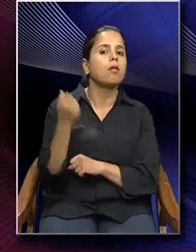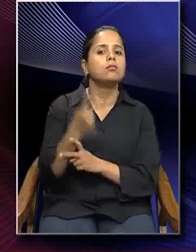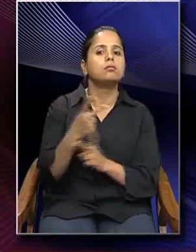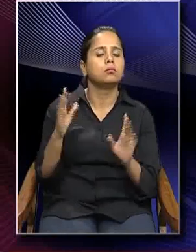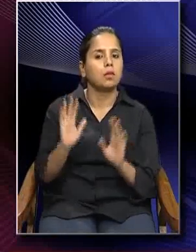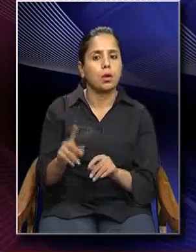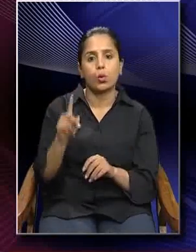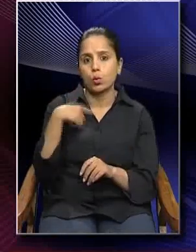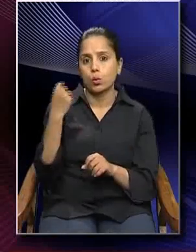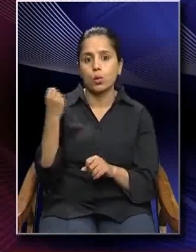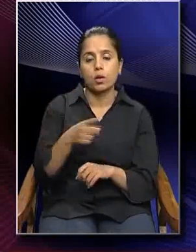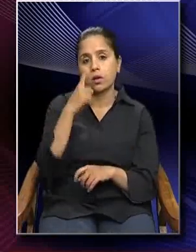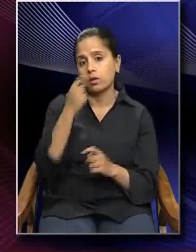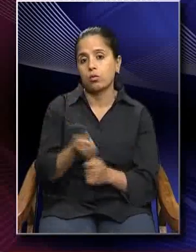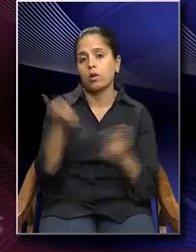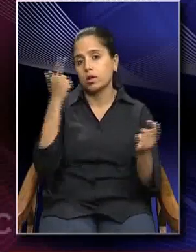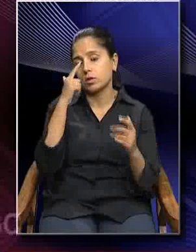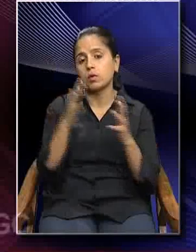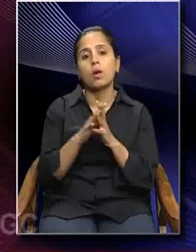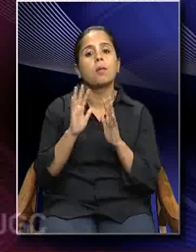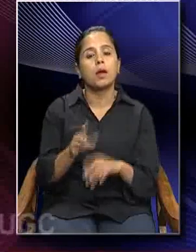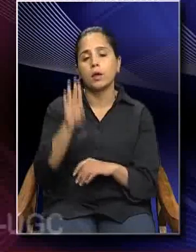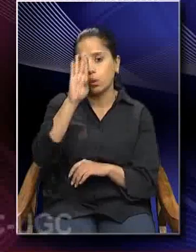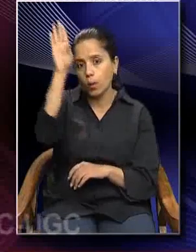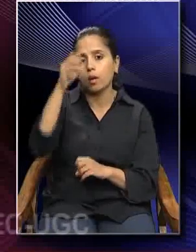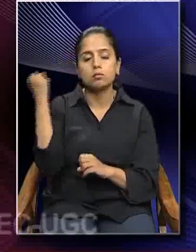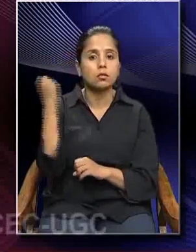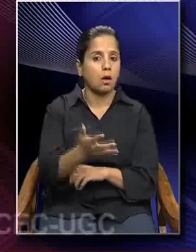made by rich women, especially queens.